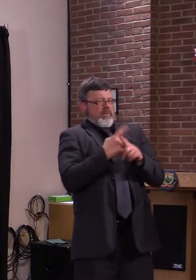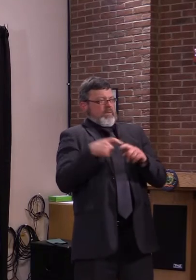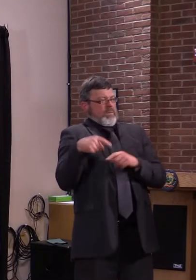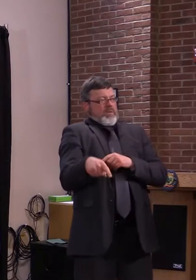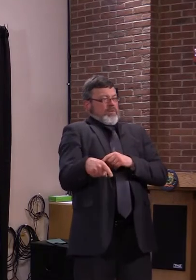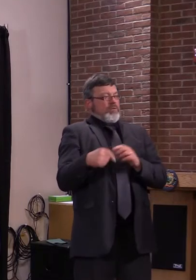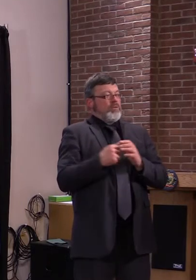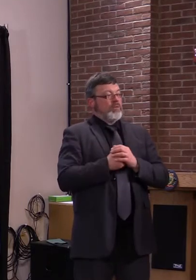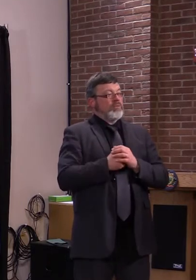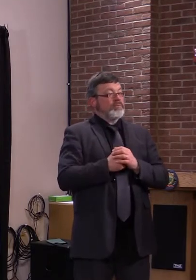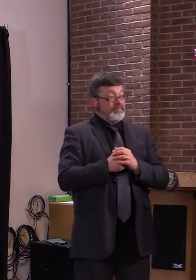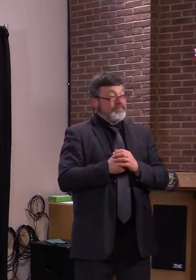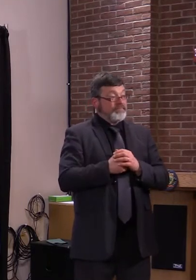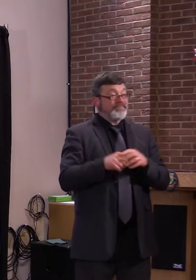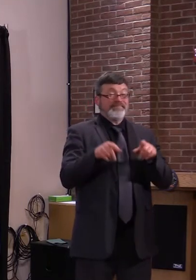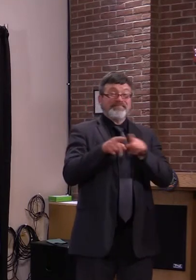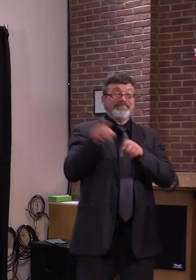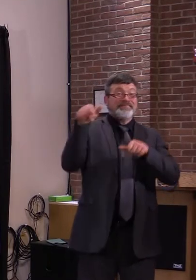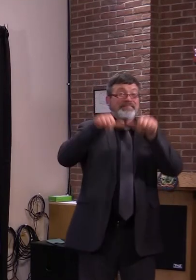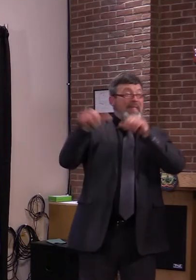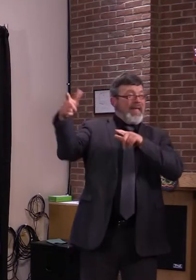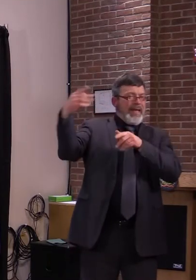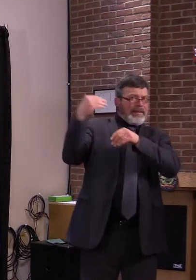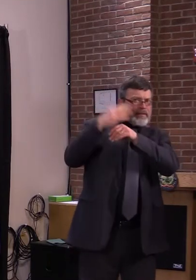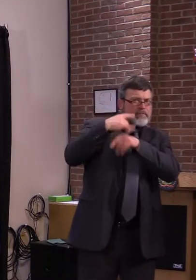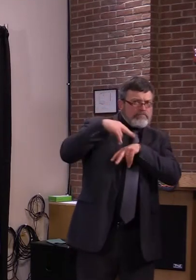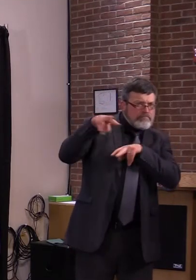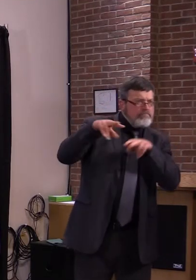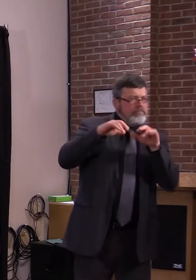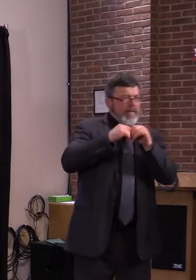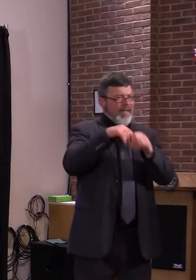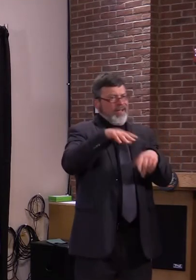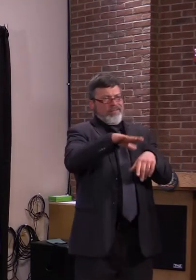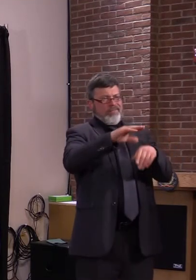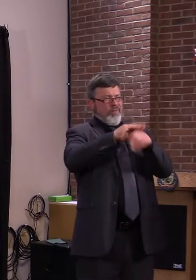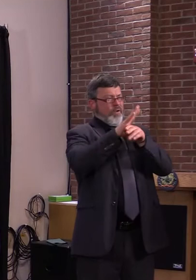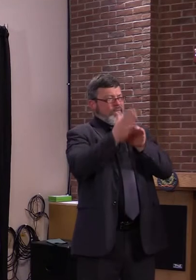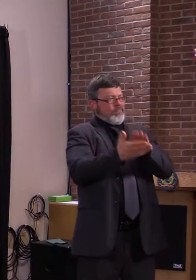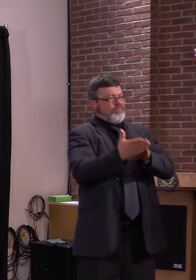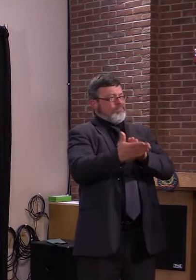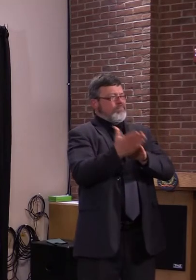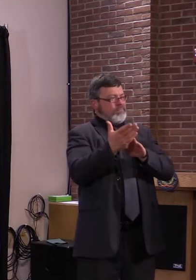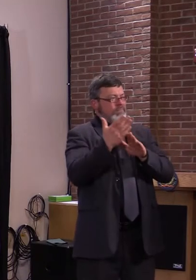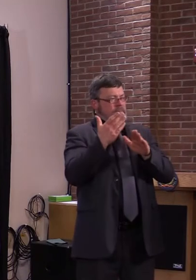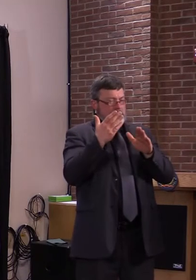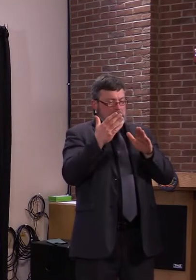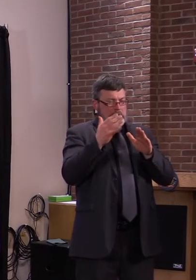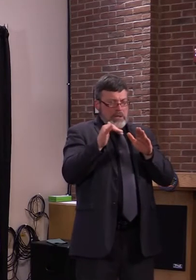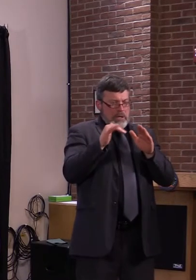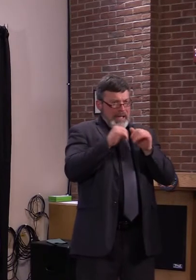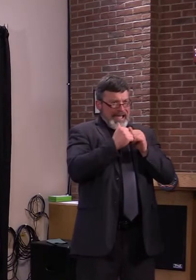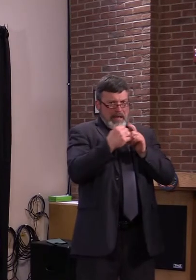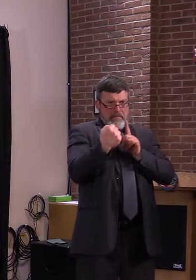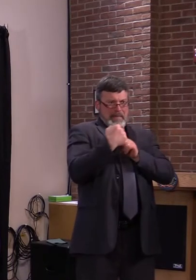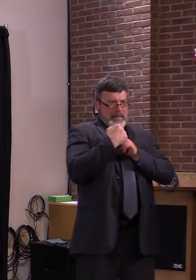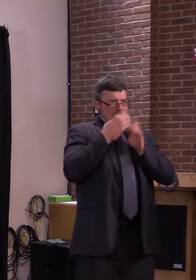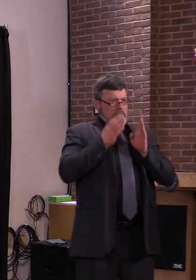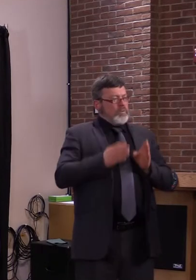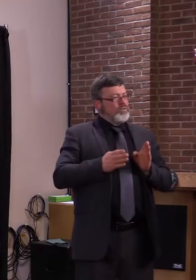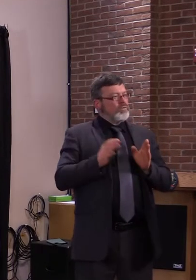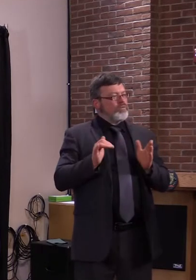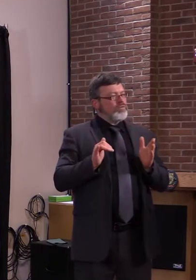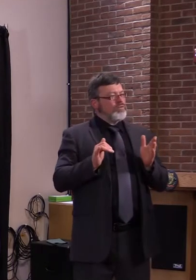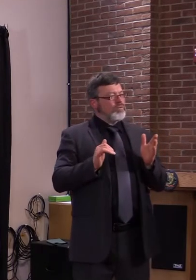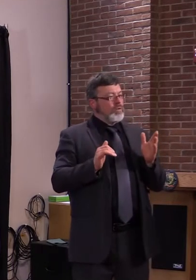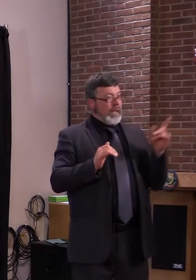but comes from, you know, literature around the world, and the scientific research community. So we've tried to be